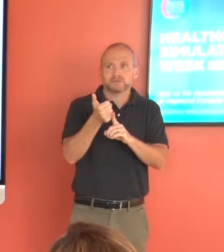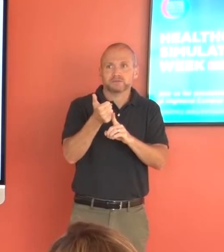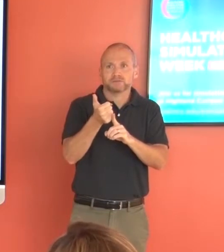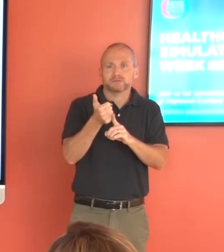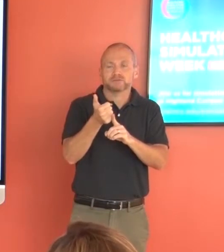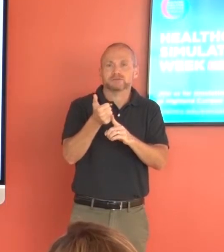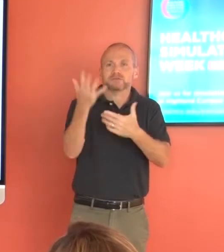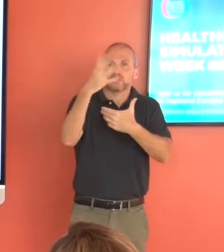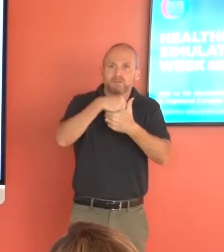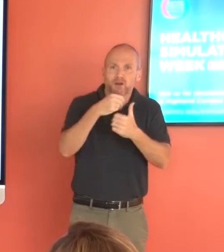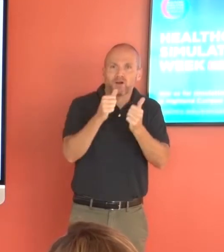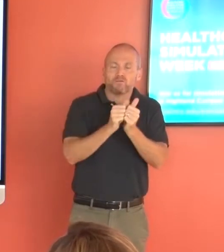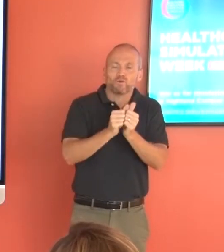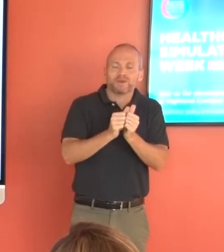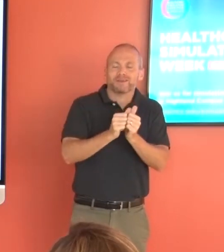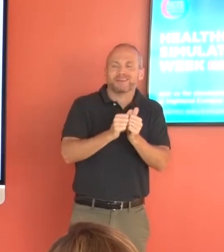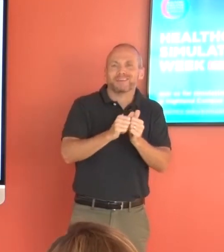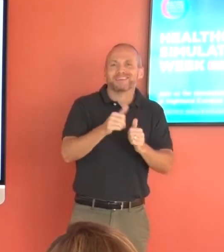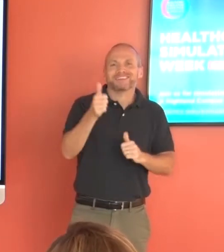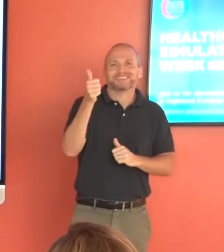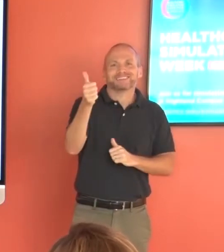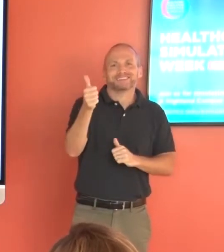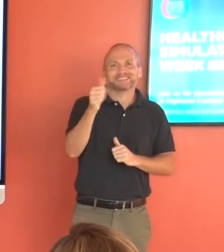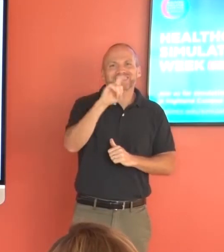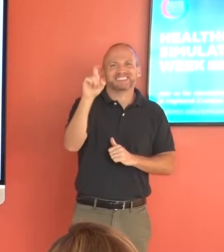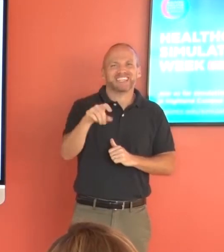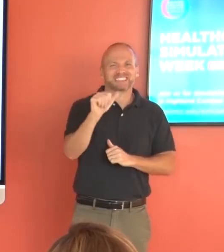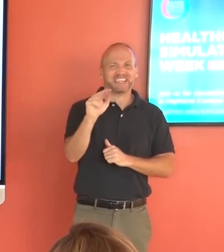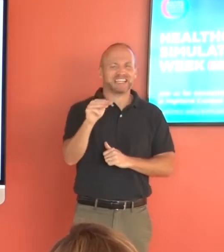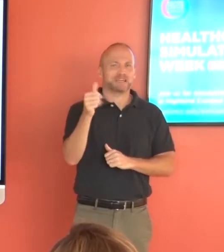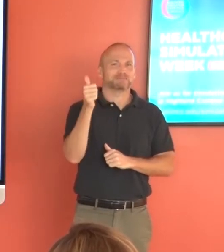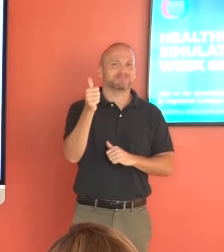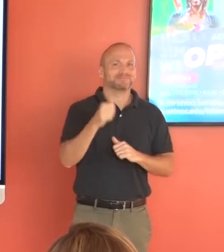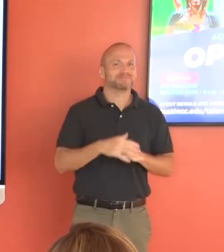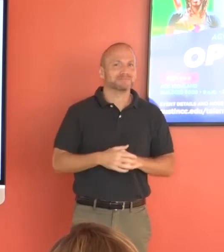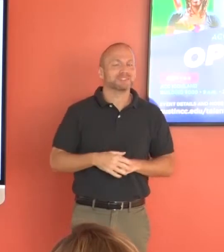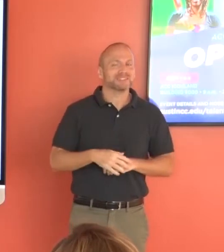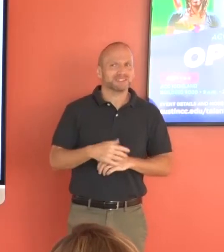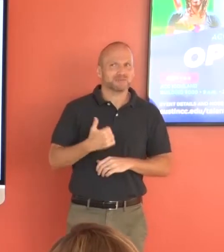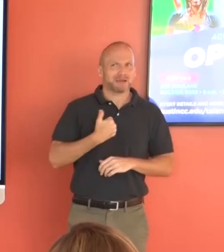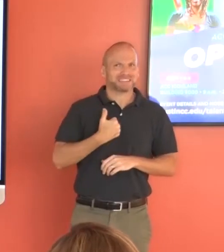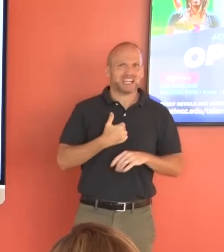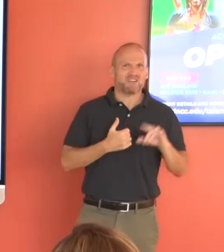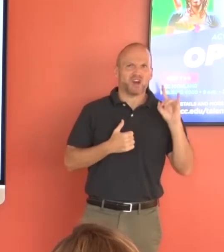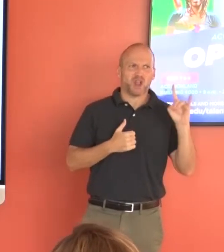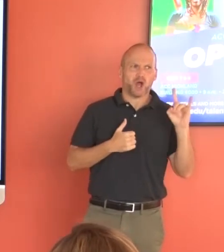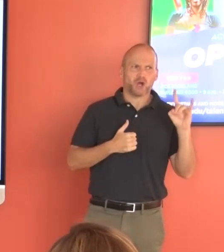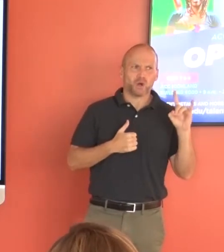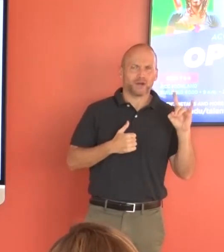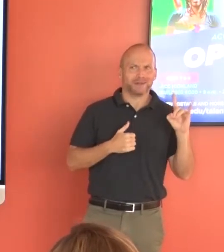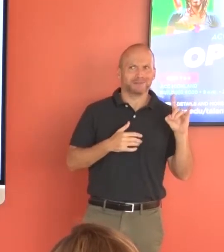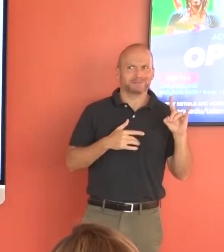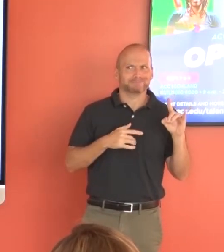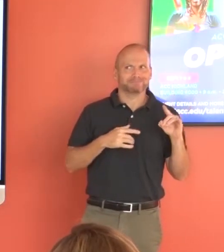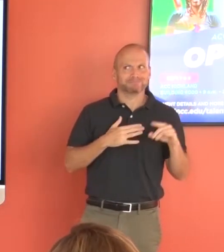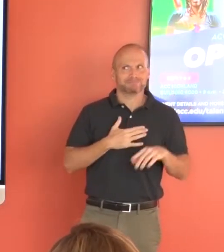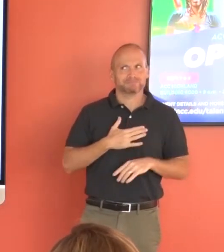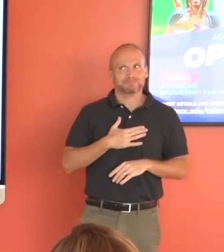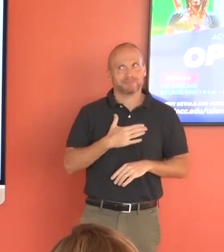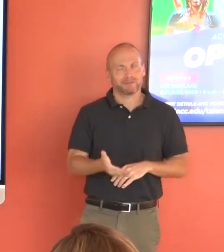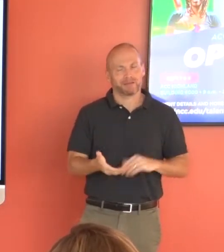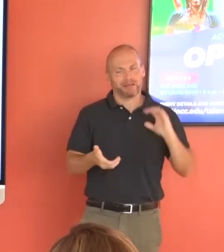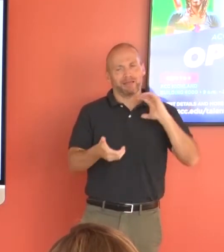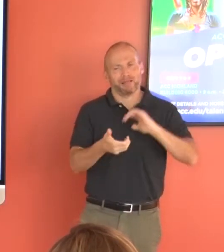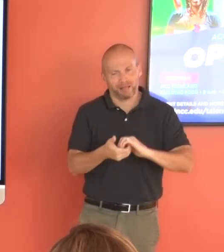Texas A&M University. And as a Longhorn, that was hard to negotiate with Texas